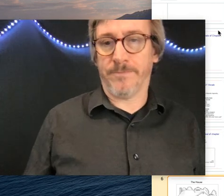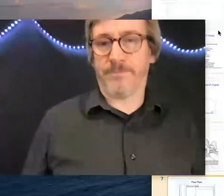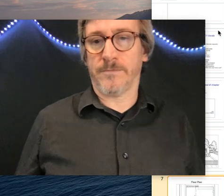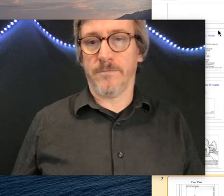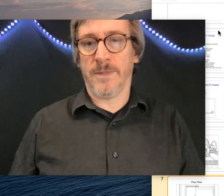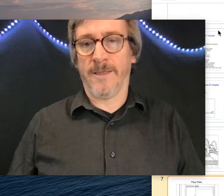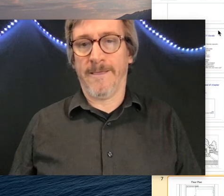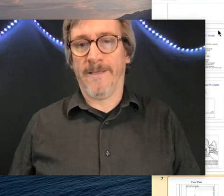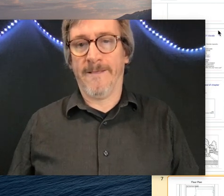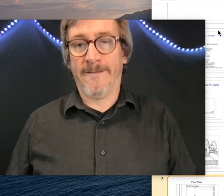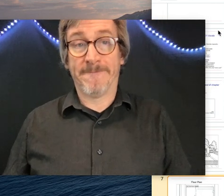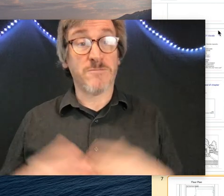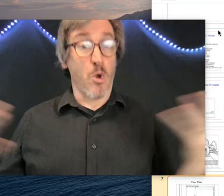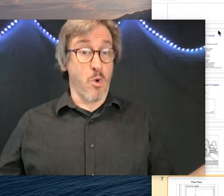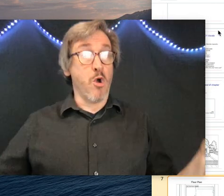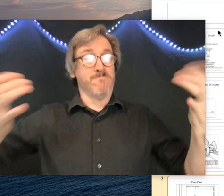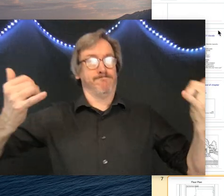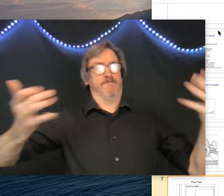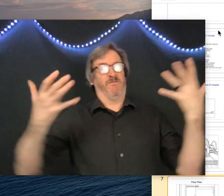Okay.